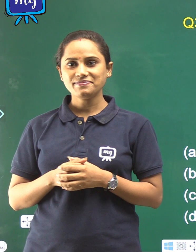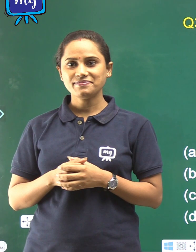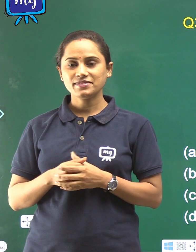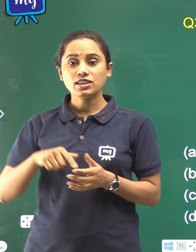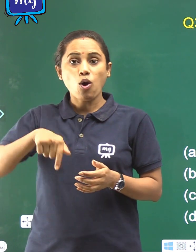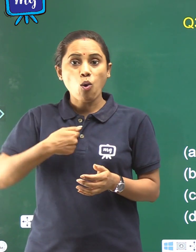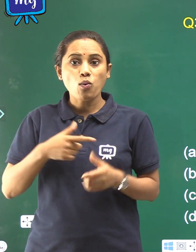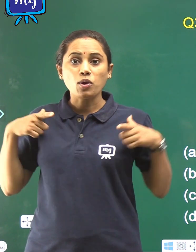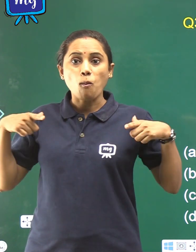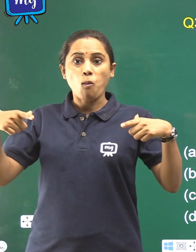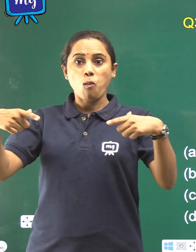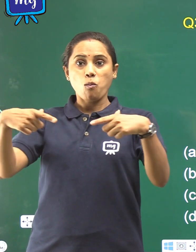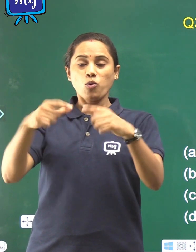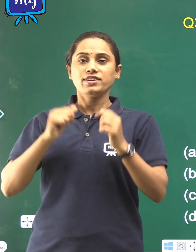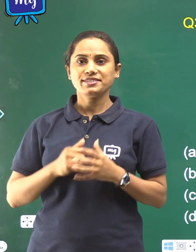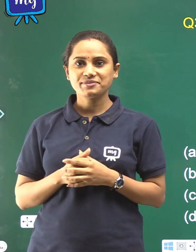Overboard